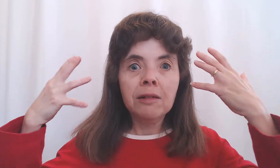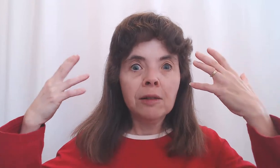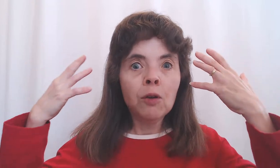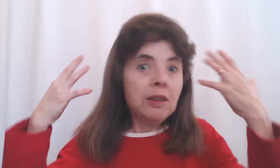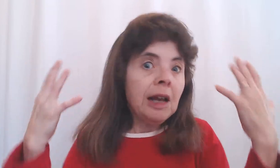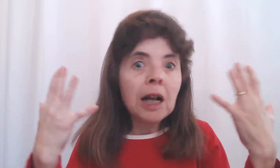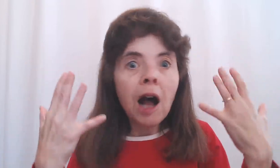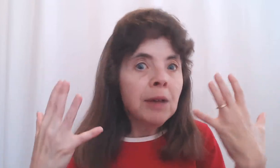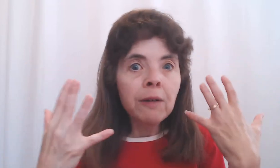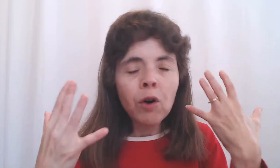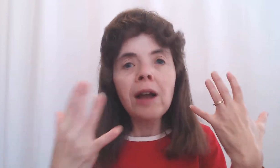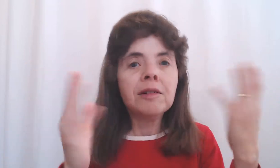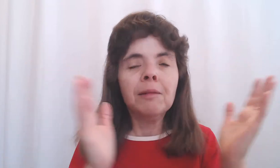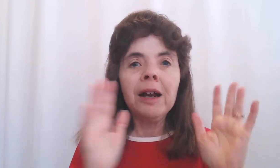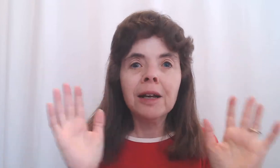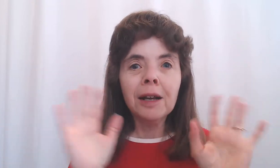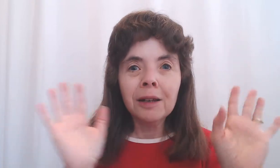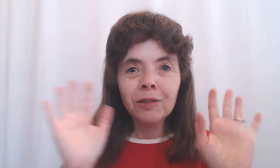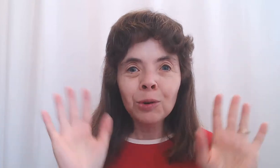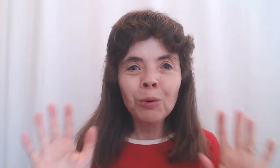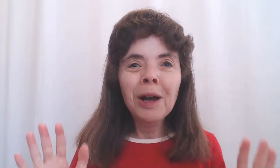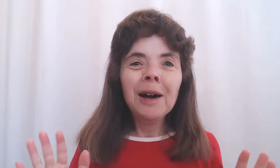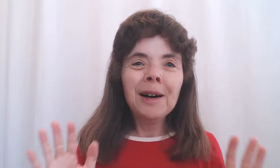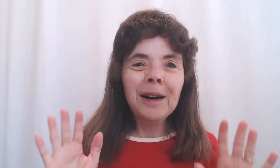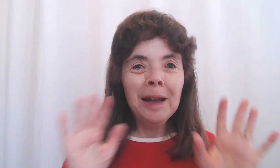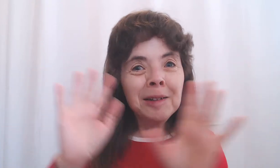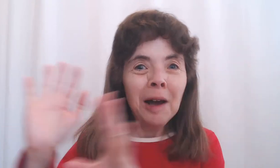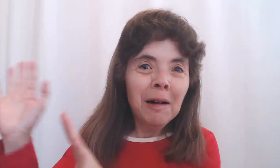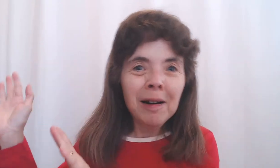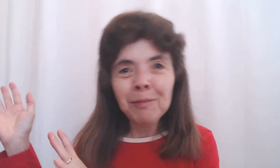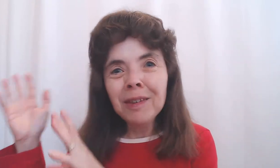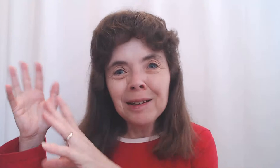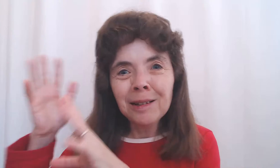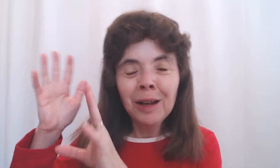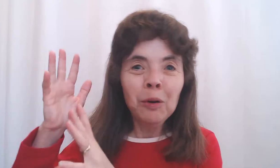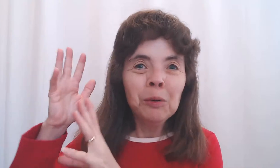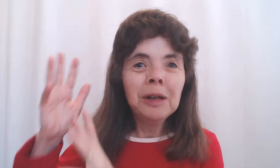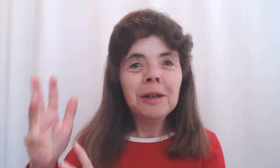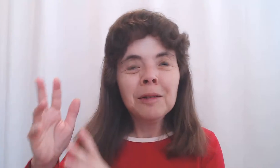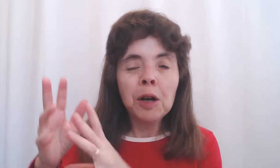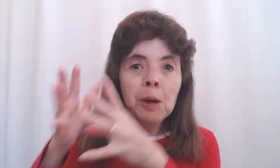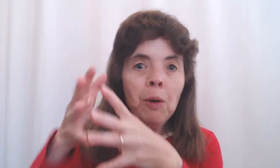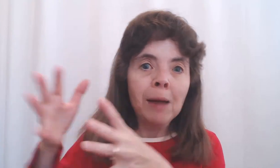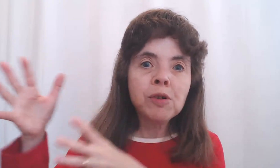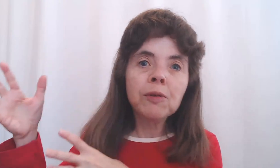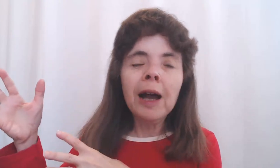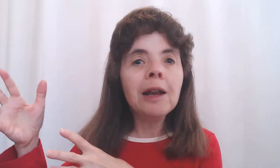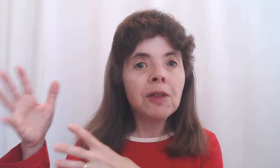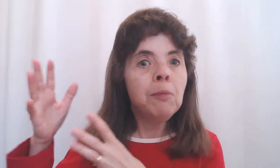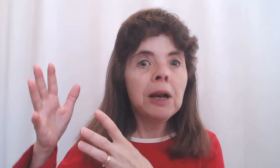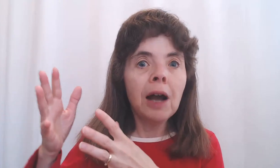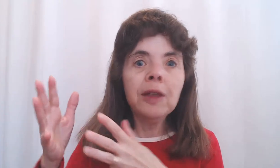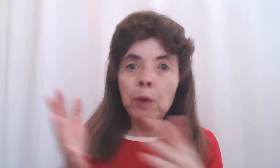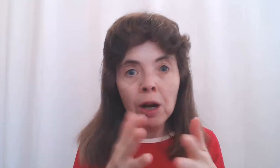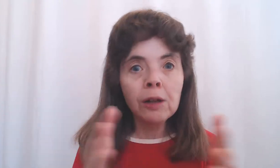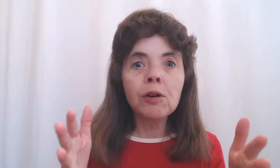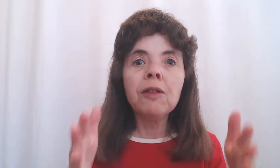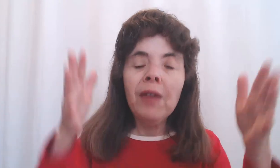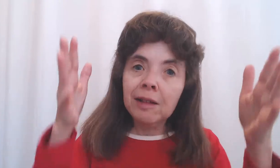as, you know, the second coming of Christ. And I'm not going to get into end times and, you know, is there going to be a rapture and that kind of thing. But I think we can all agree that that